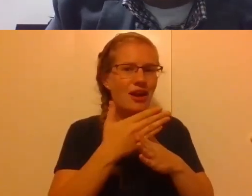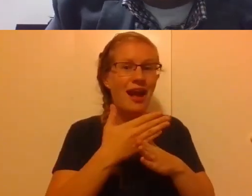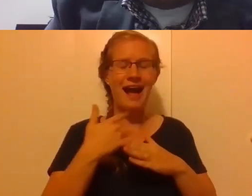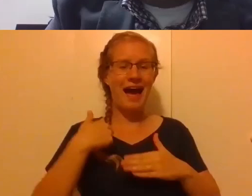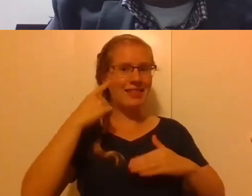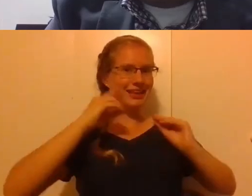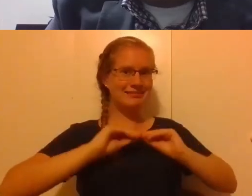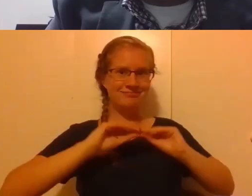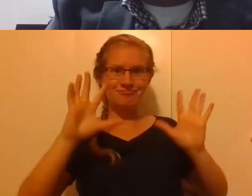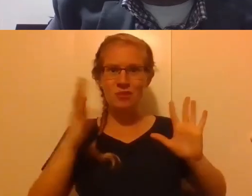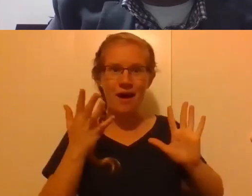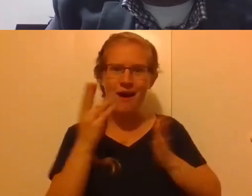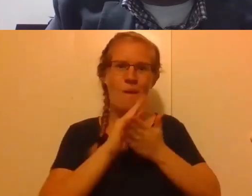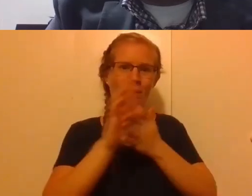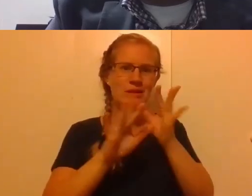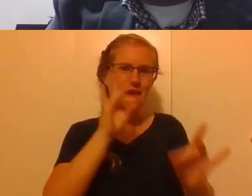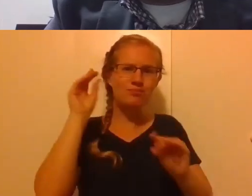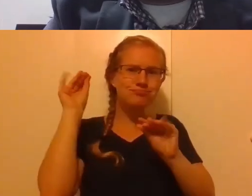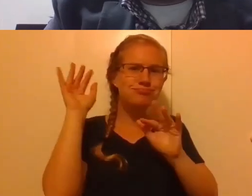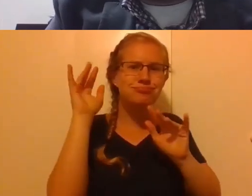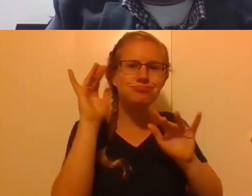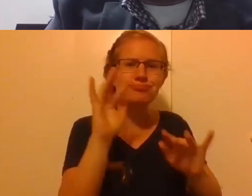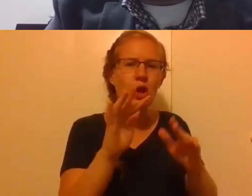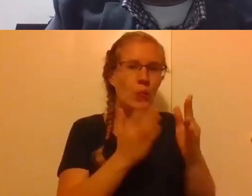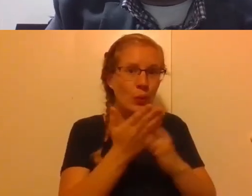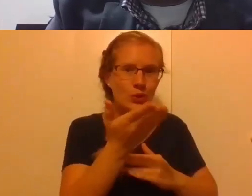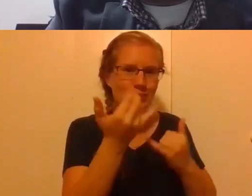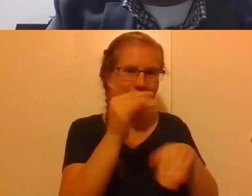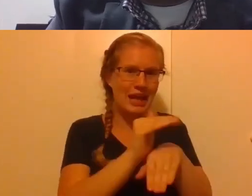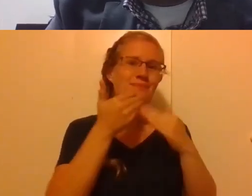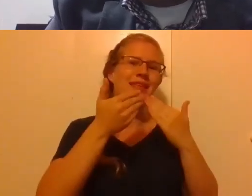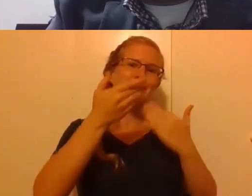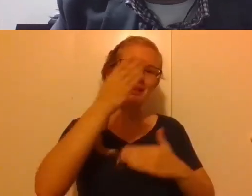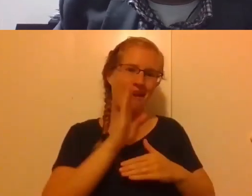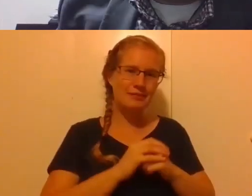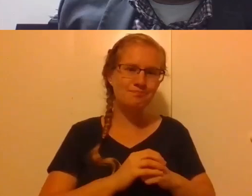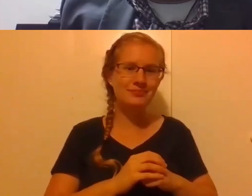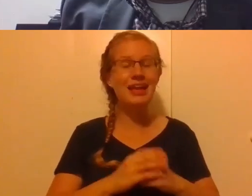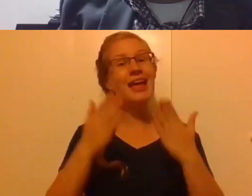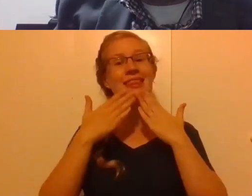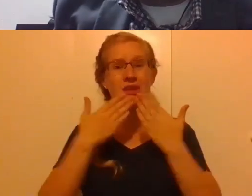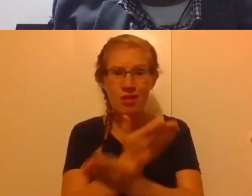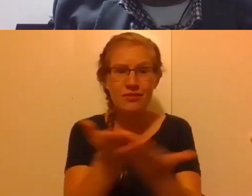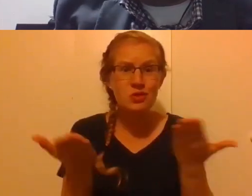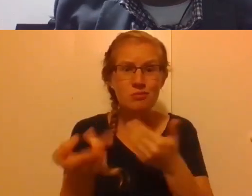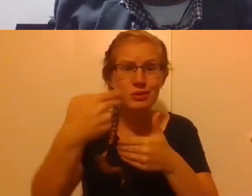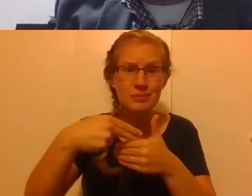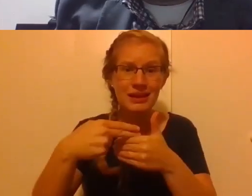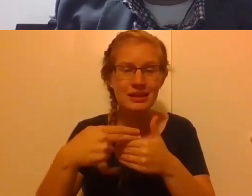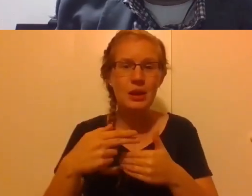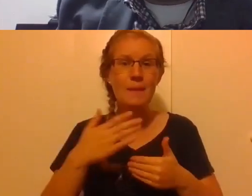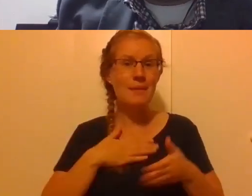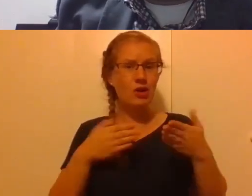that the Holy Spirit has been moving through you tonight. So thanks be to God for that. And thank you all of you for participating. My